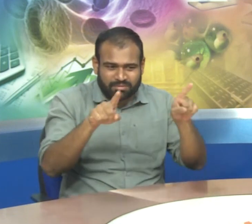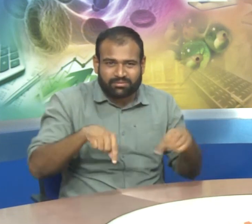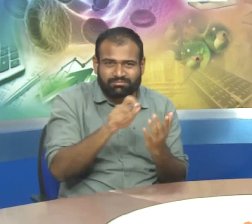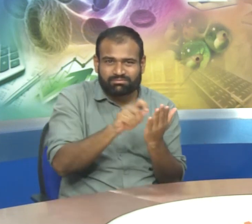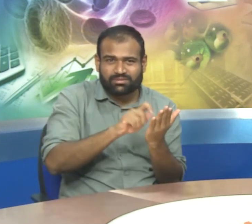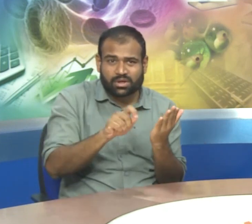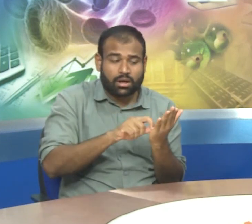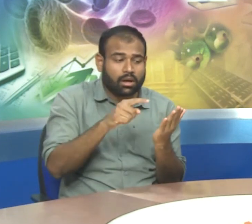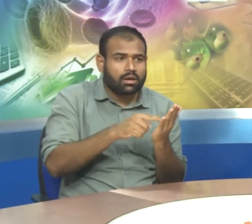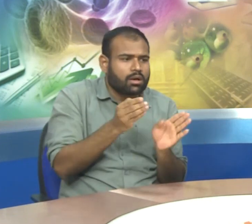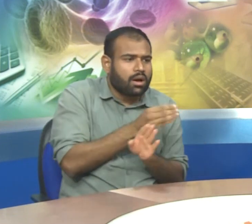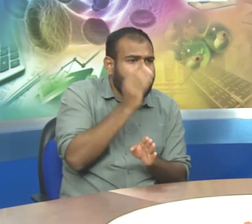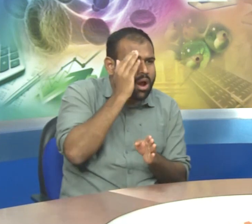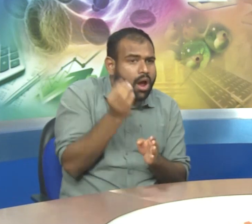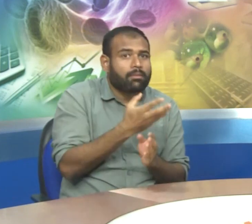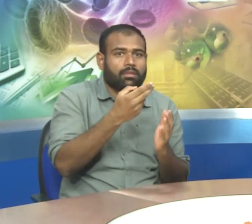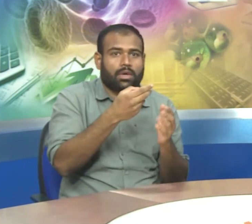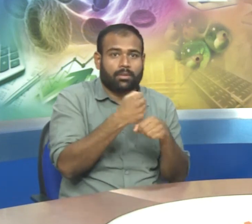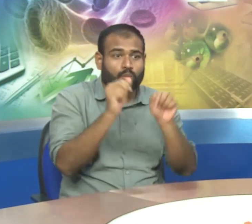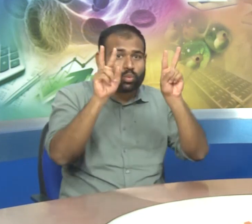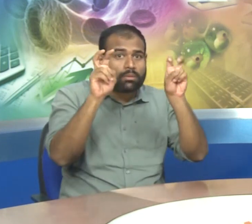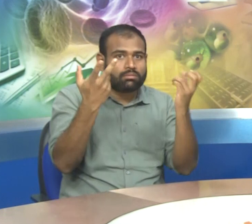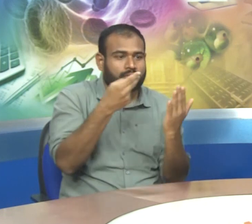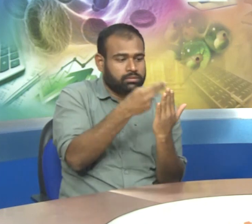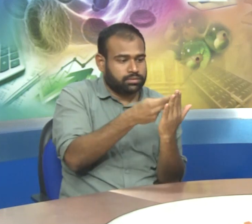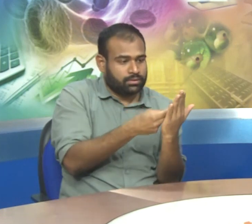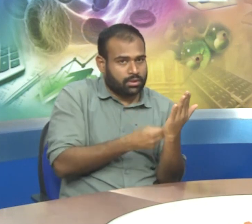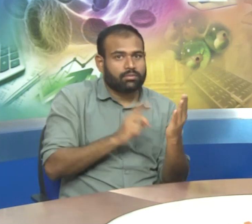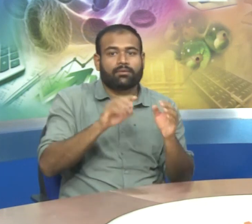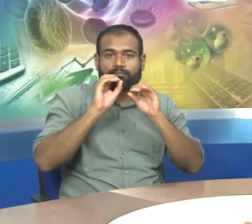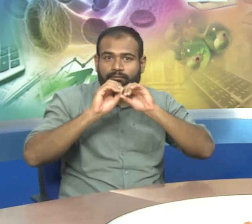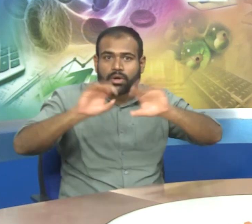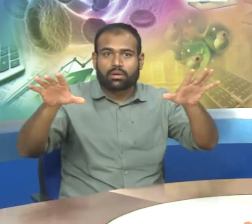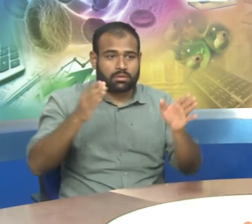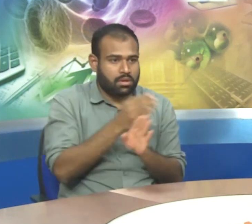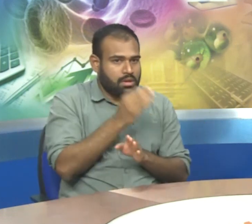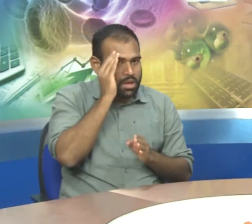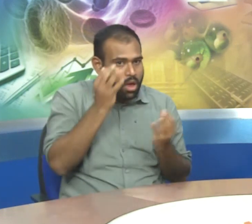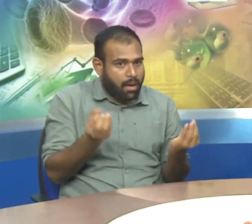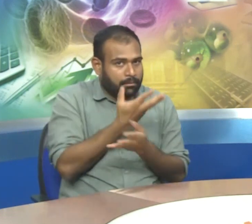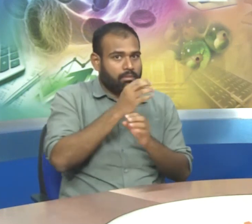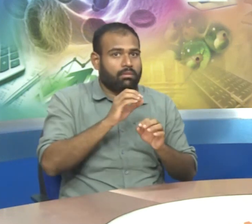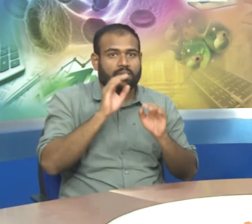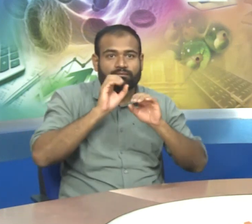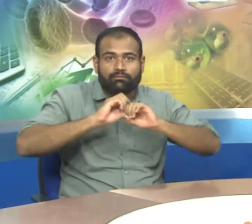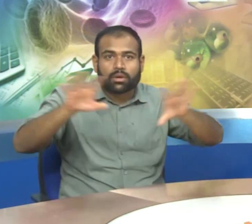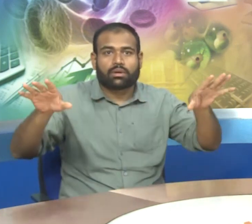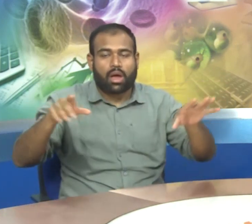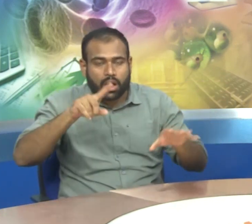The first is accession list, which is the current awareness list. Then there is another title announcement